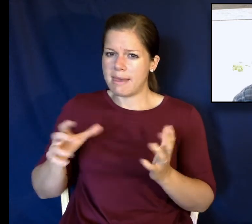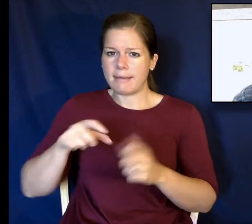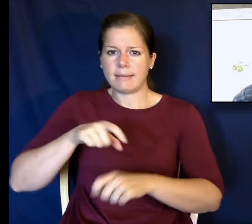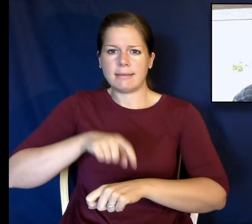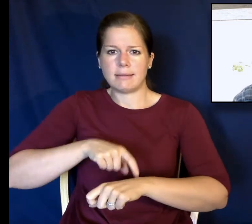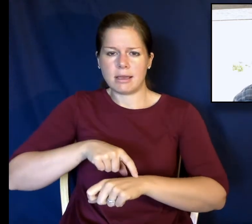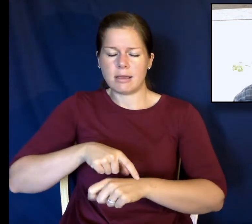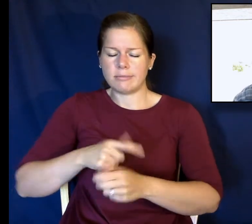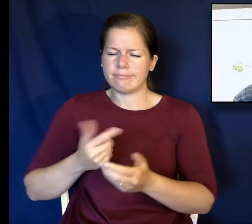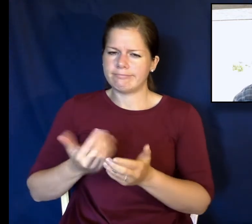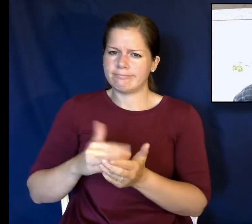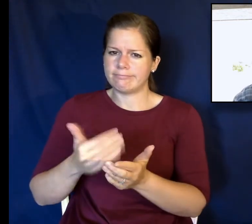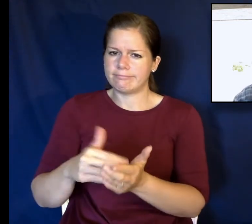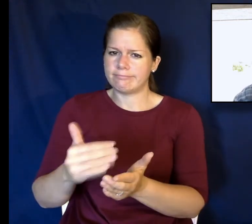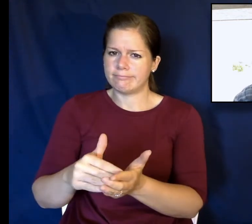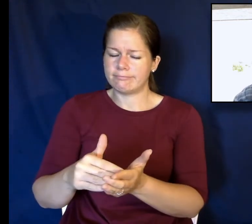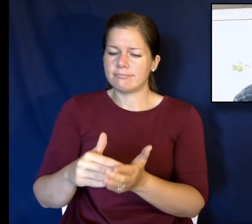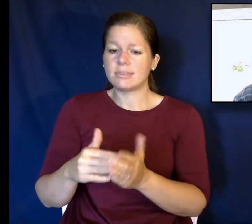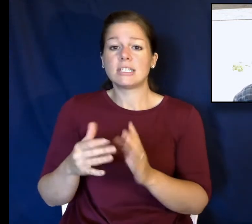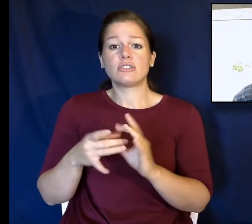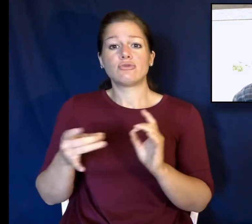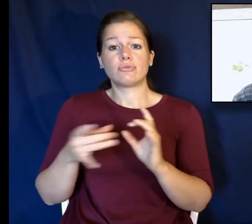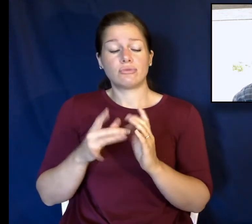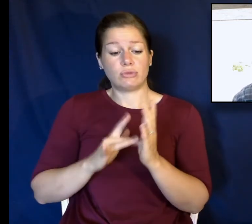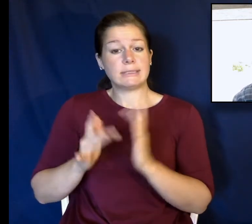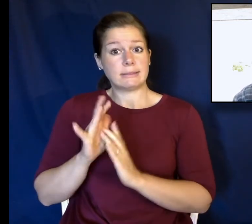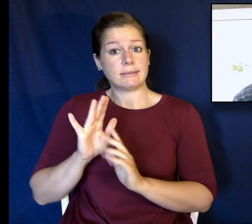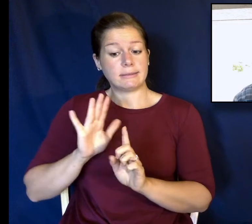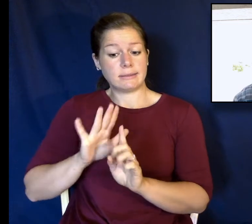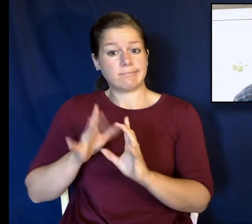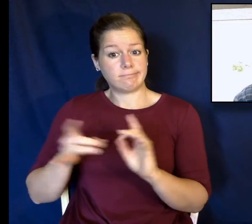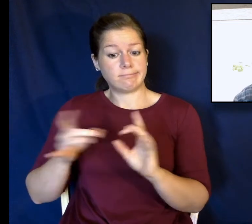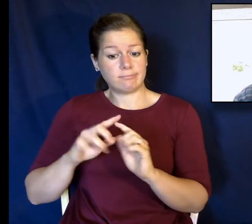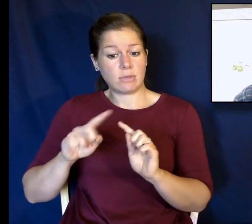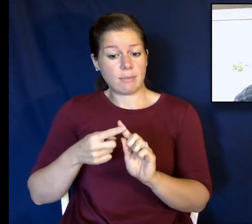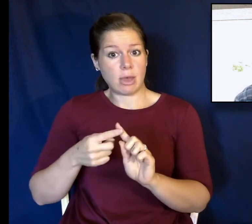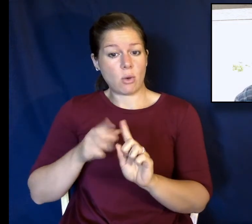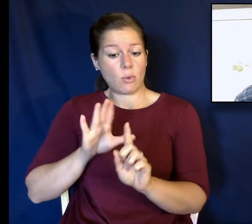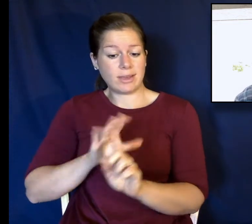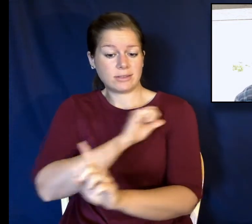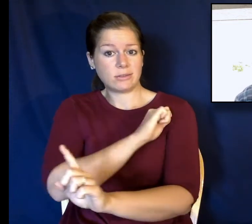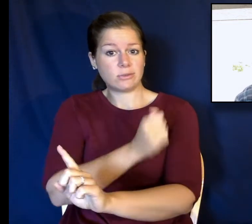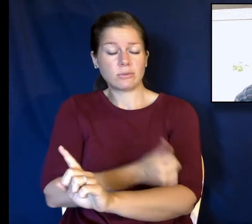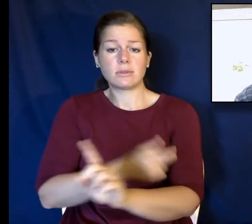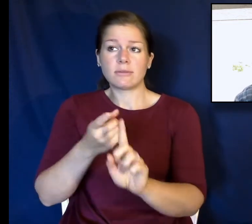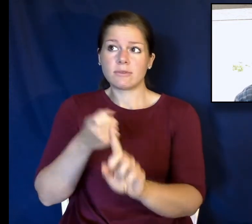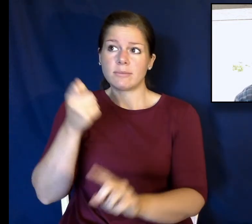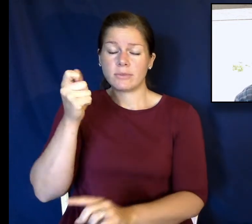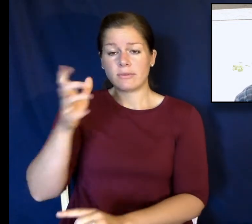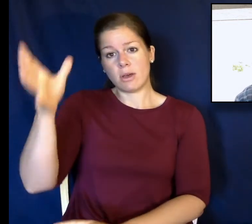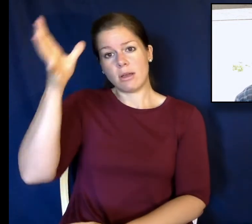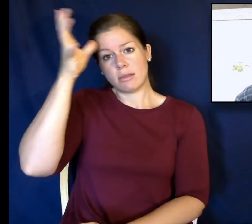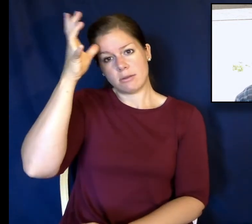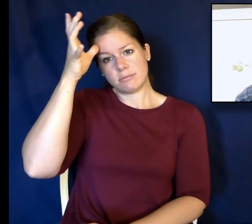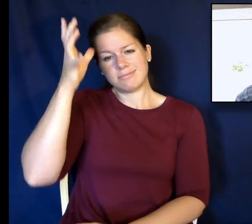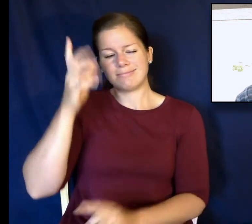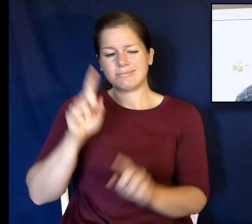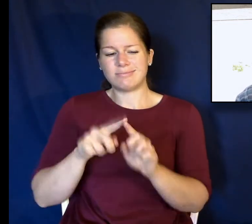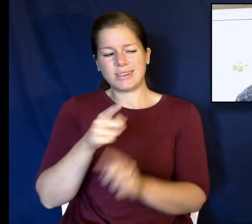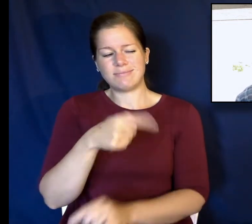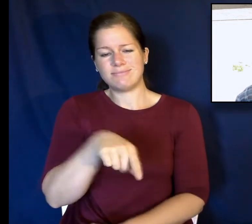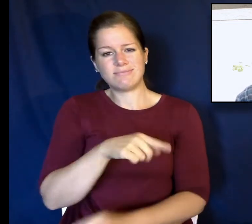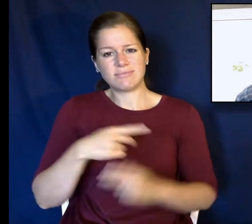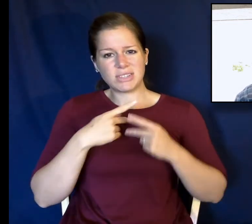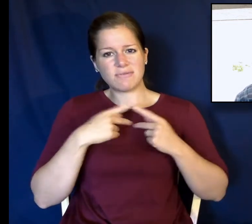the authority that he had in the Father. And as we talked about yesterday, the Pharisees just missed it. The